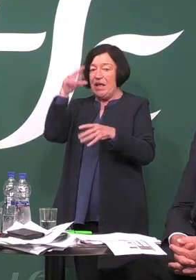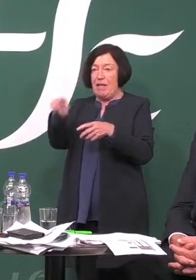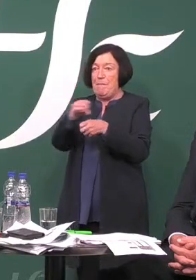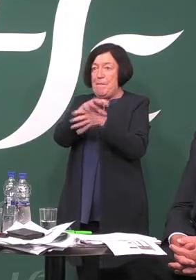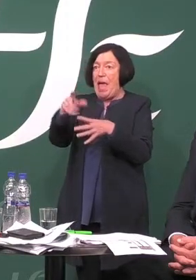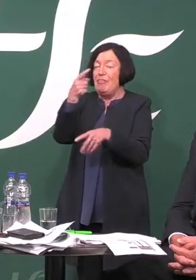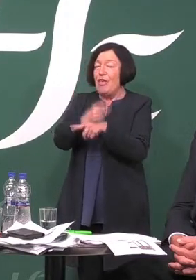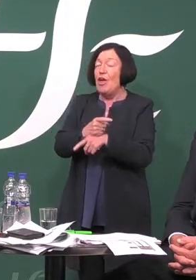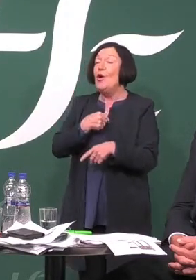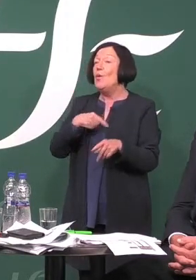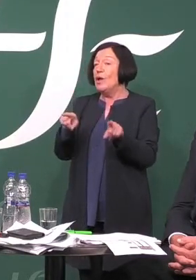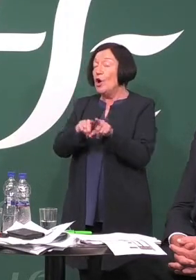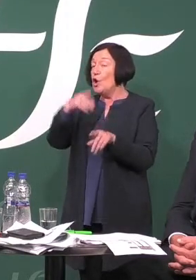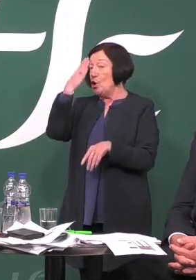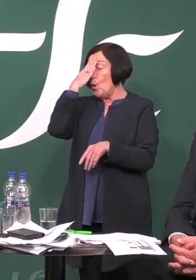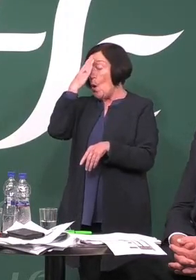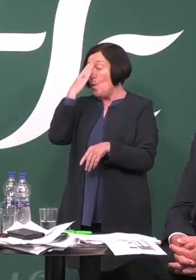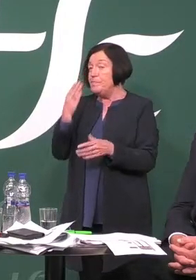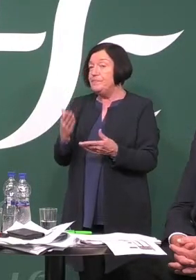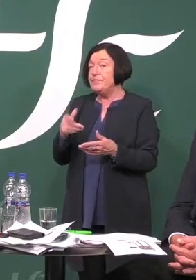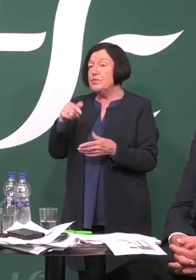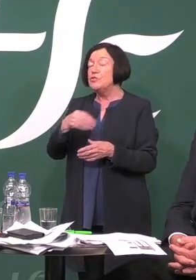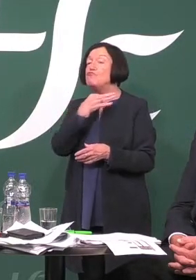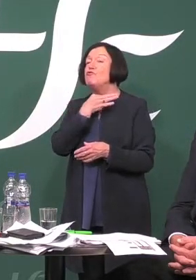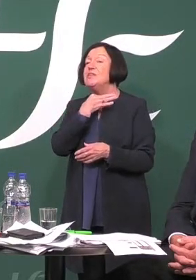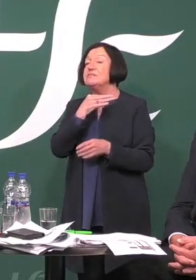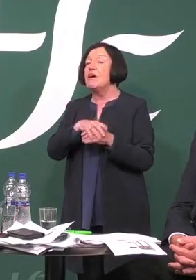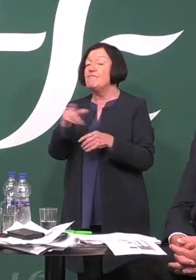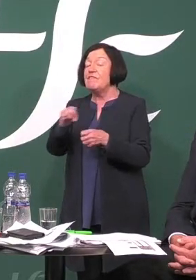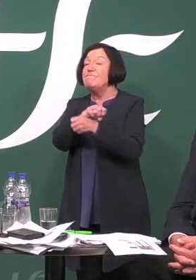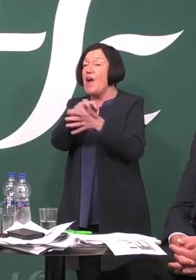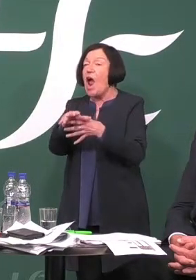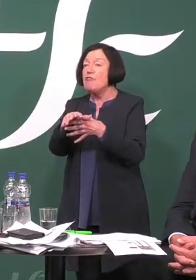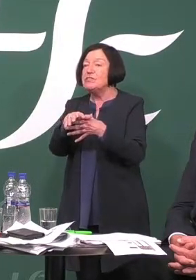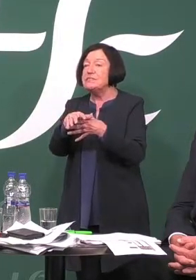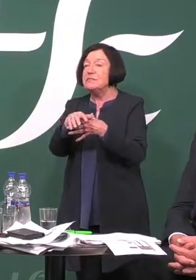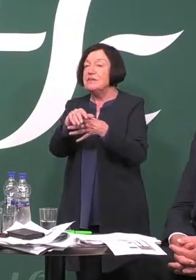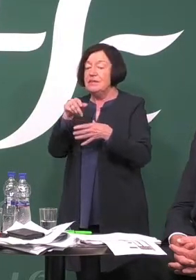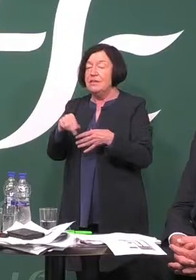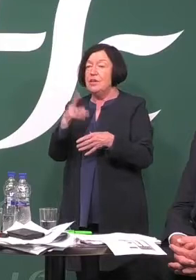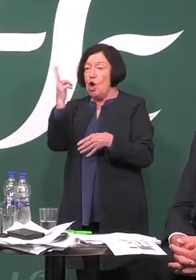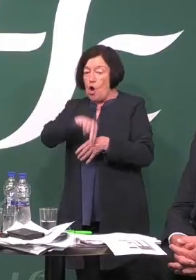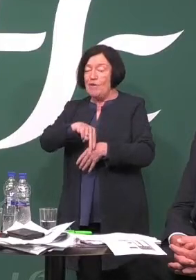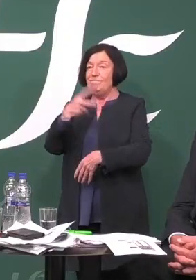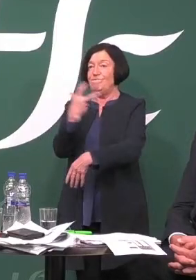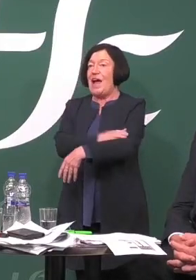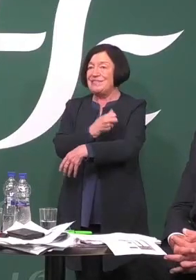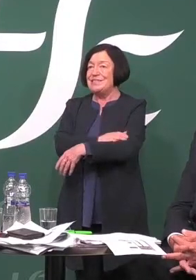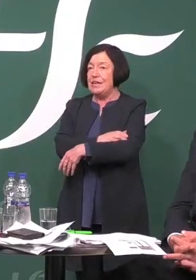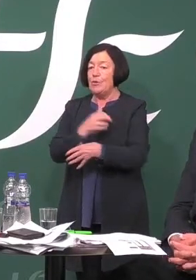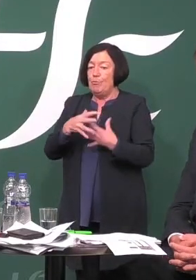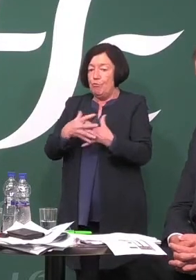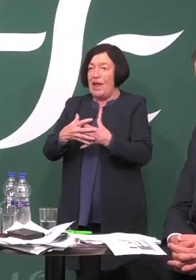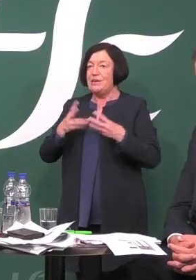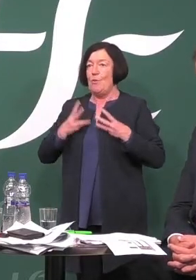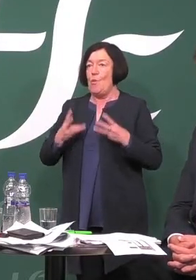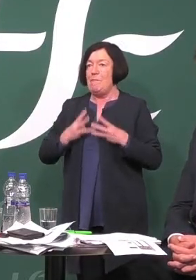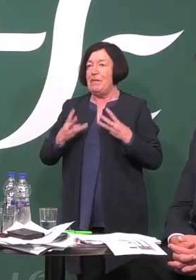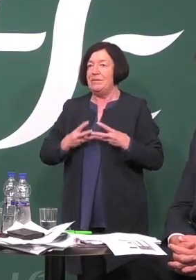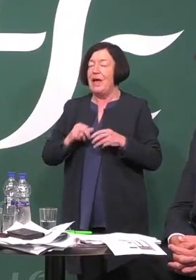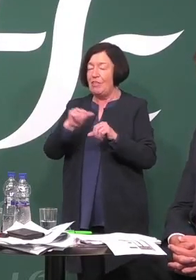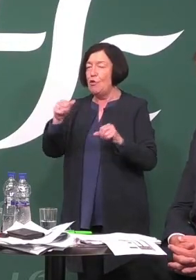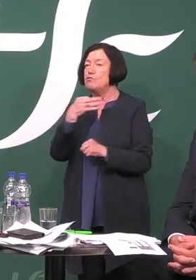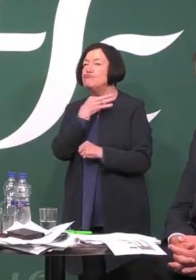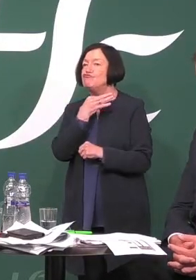because we know also that the risk of the virus presents, particularly to unvaccinated pregnant women, and those